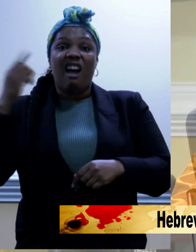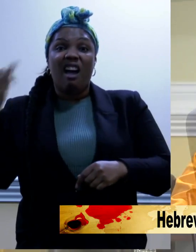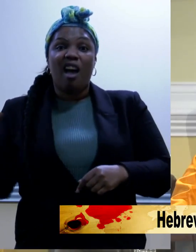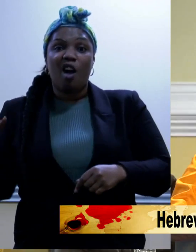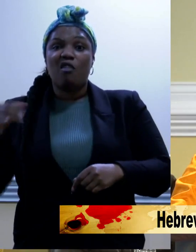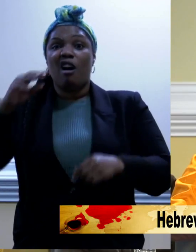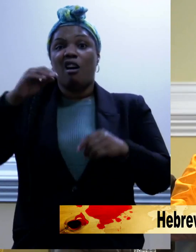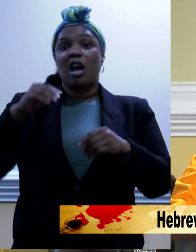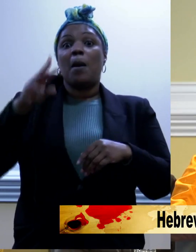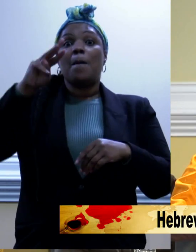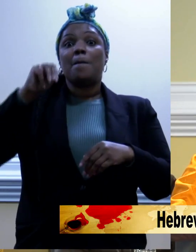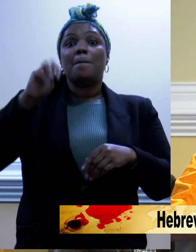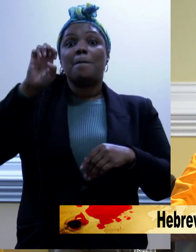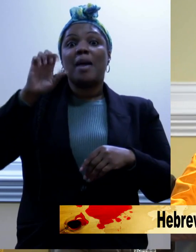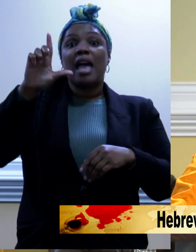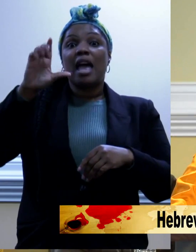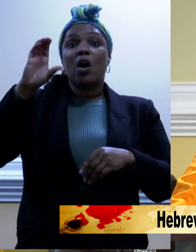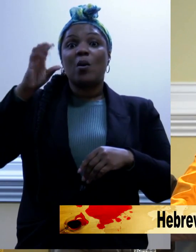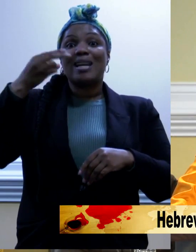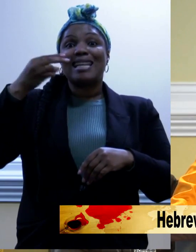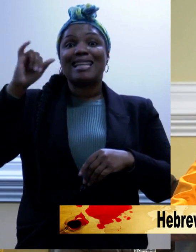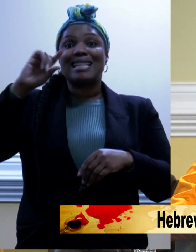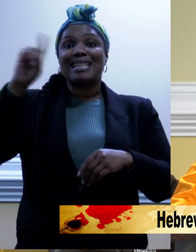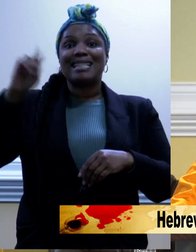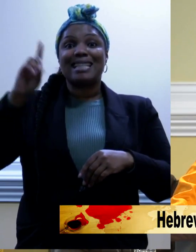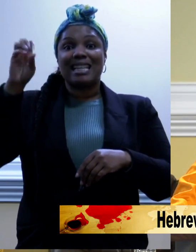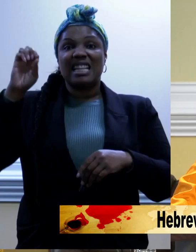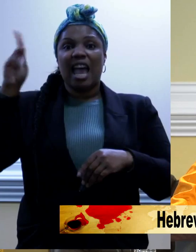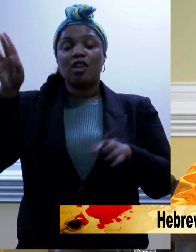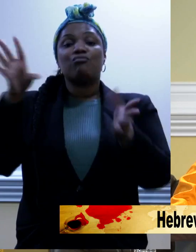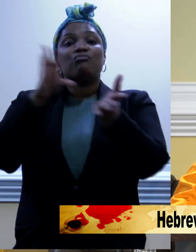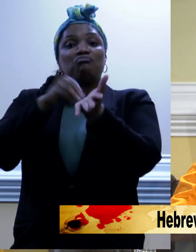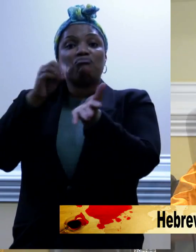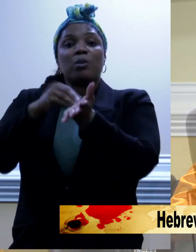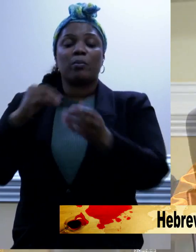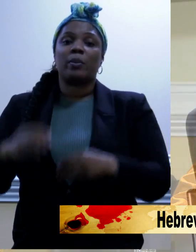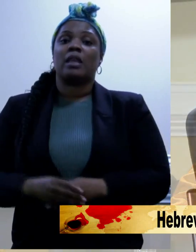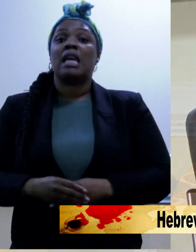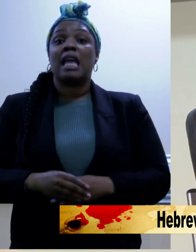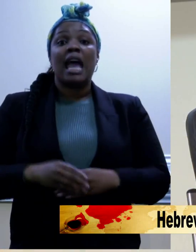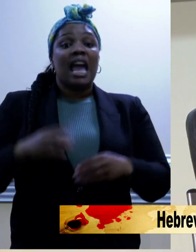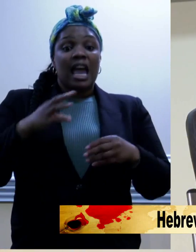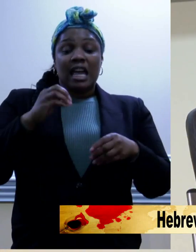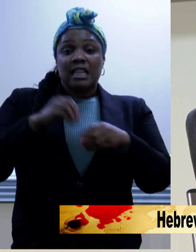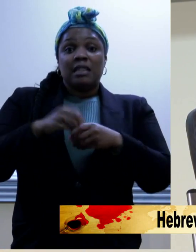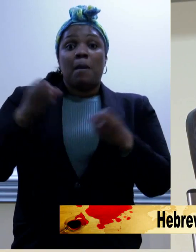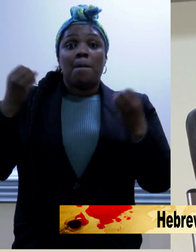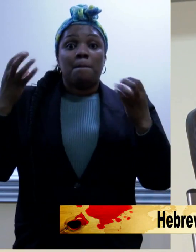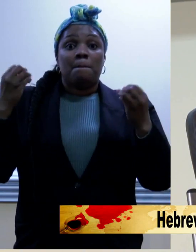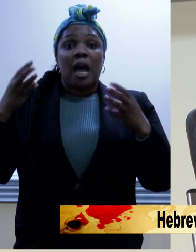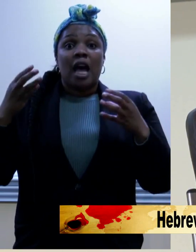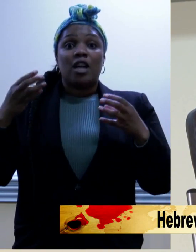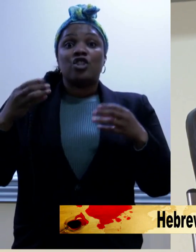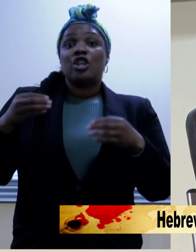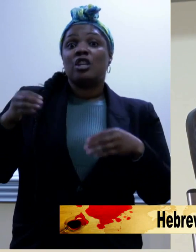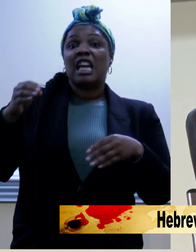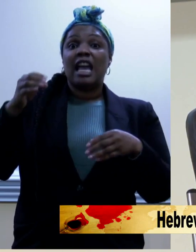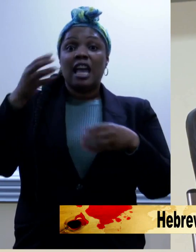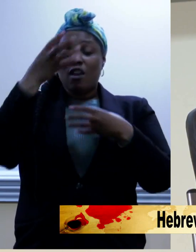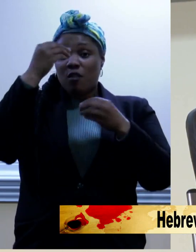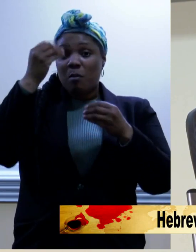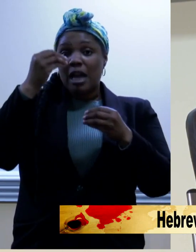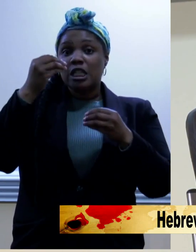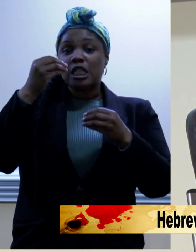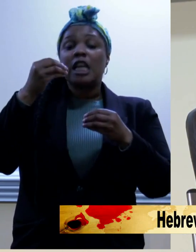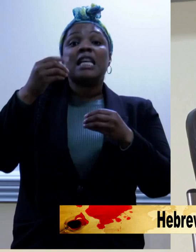told Jesus. Skip down to verse 20 and go ahead. And inasmuch as not without an oath, he was made priest. Go